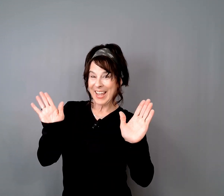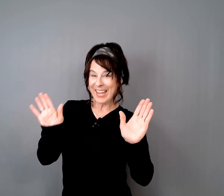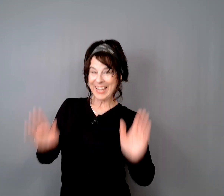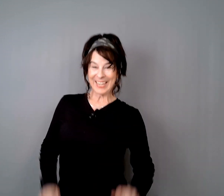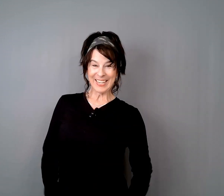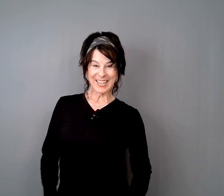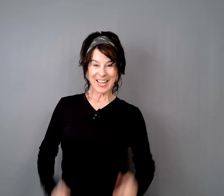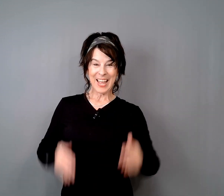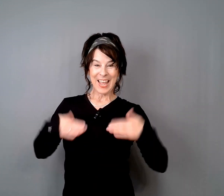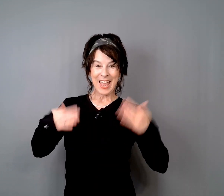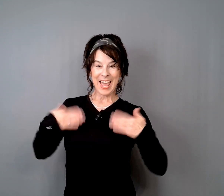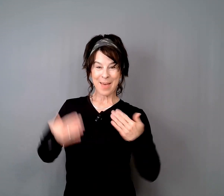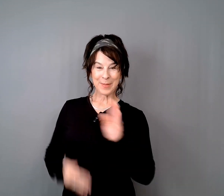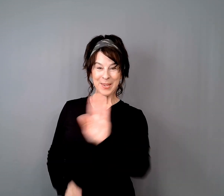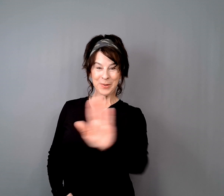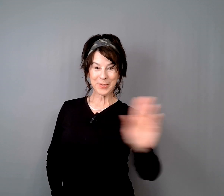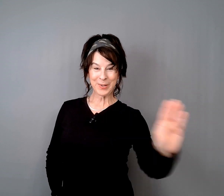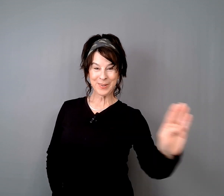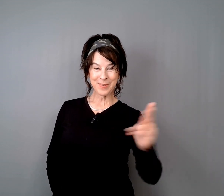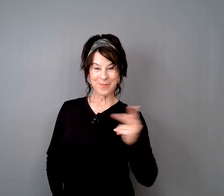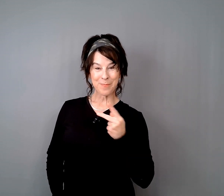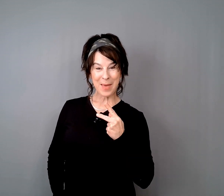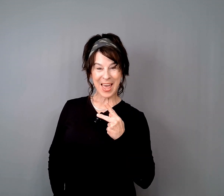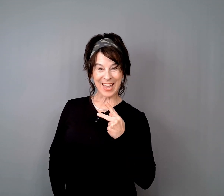Hi, happy you're back.